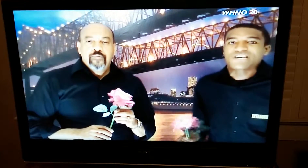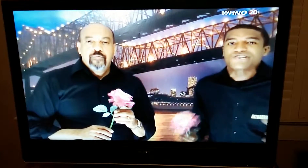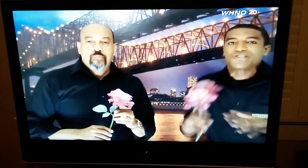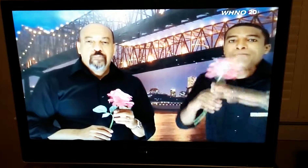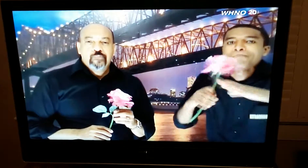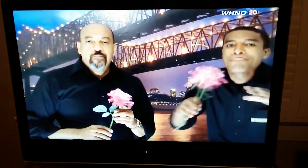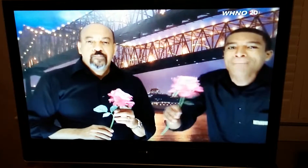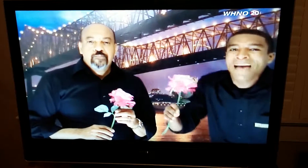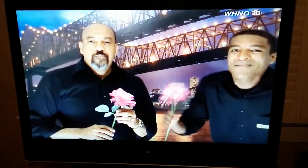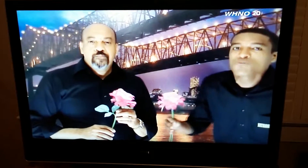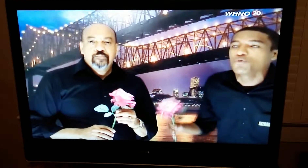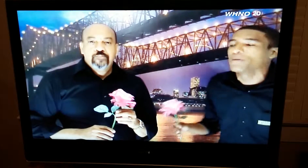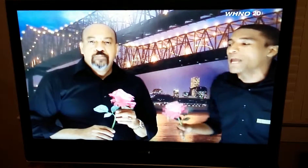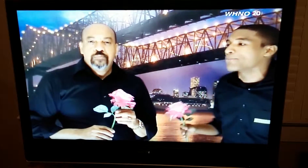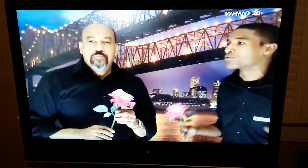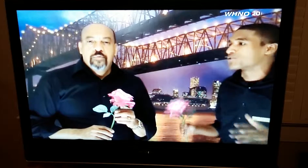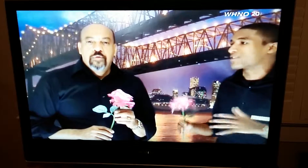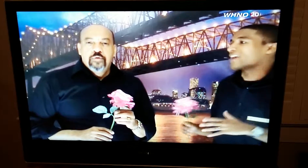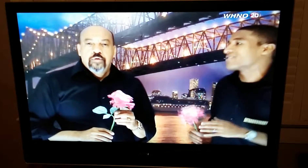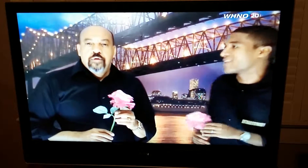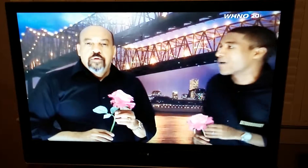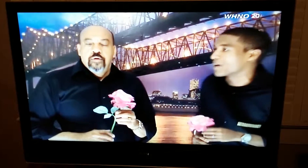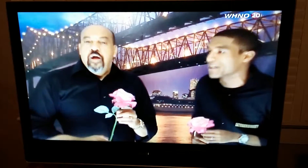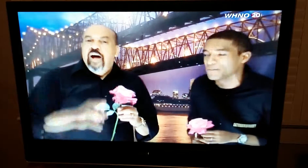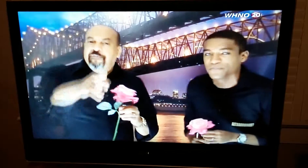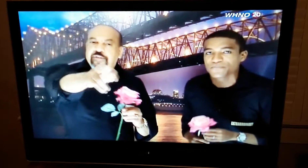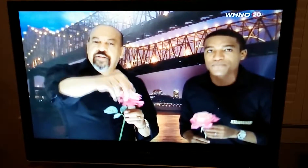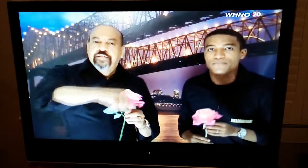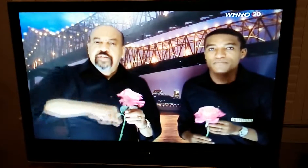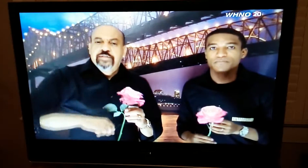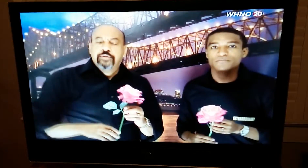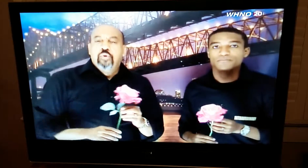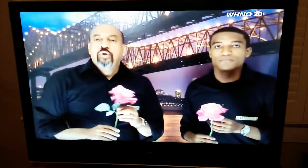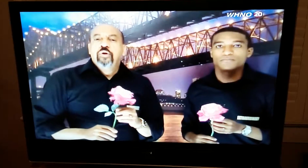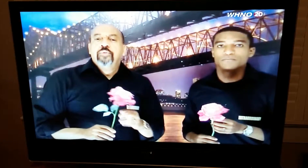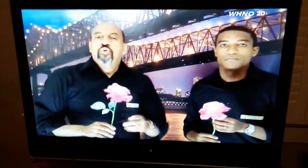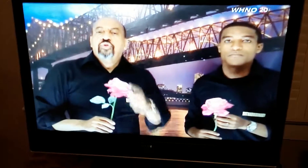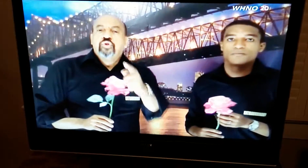decision, nothing will be able to stand in their way. After this testimony, I'm going to talk.